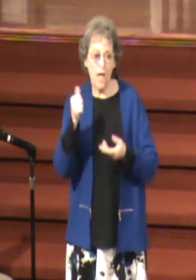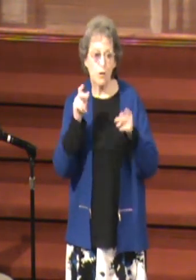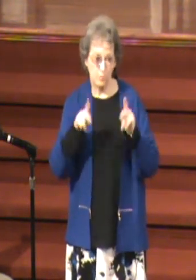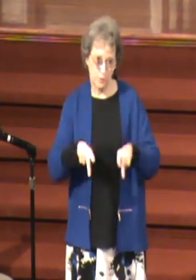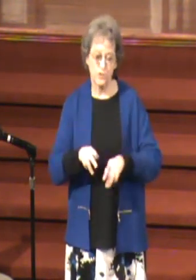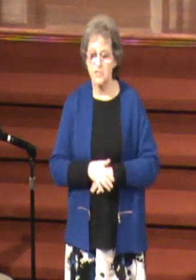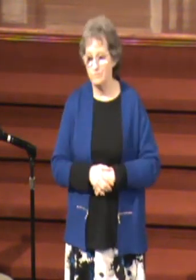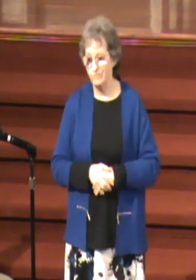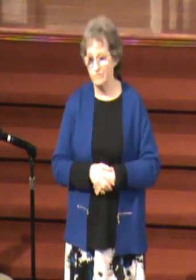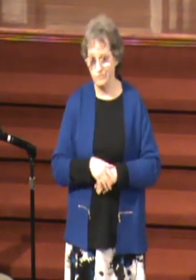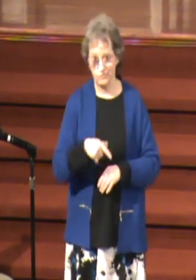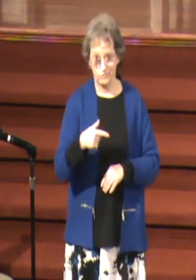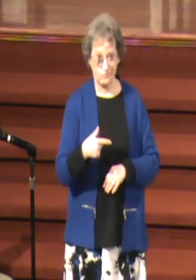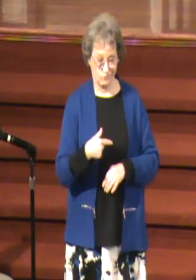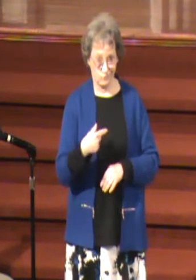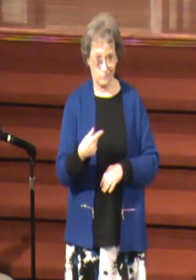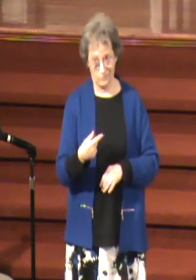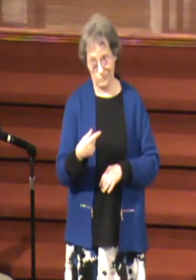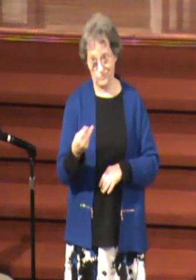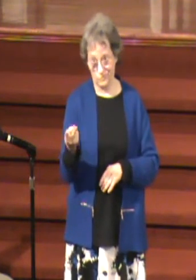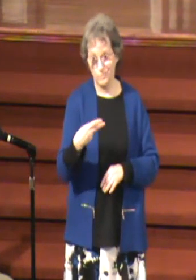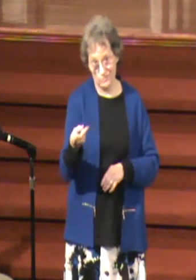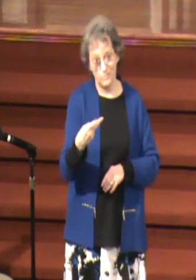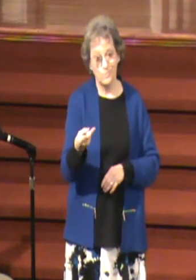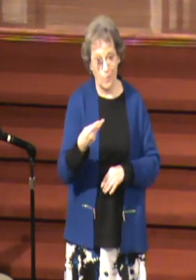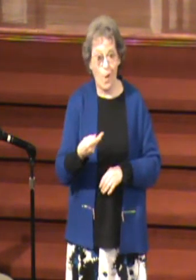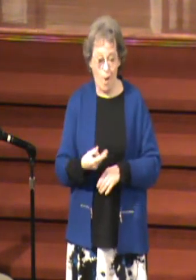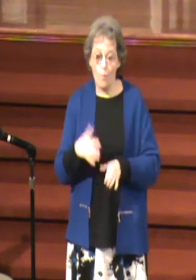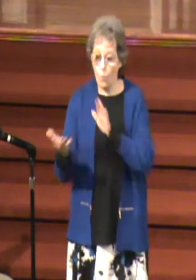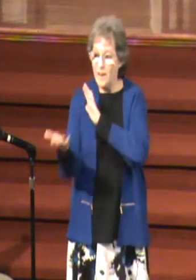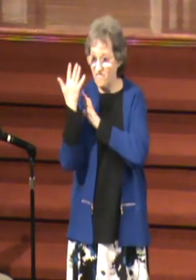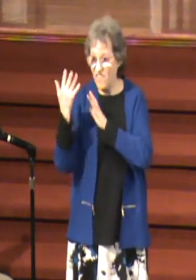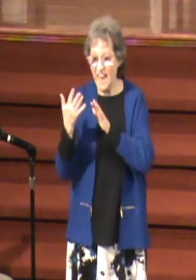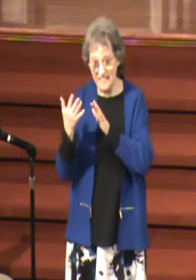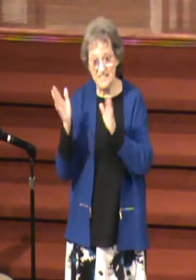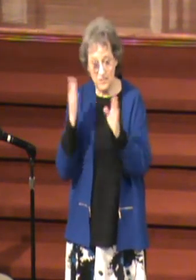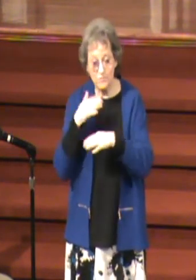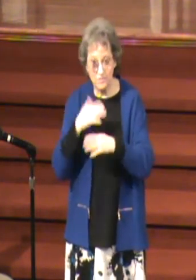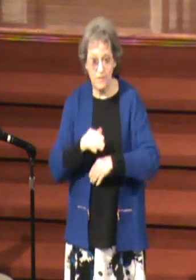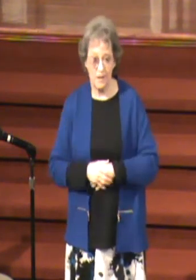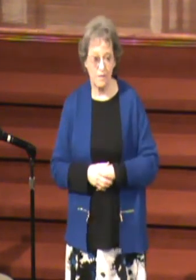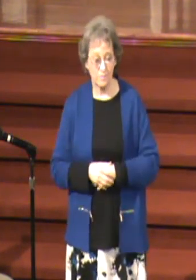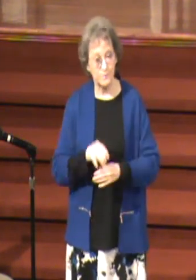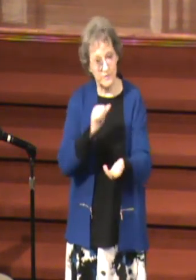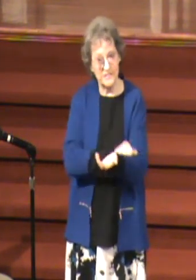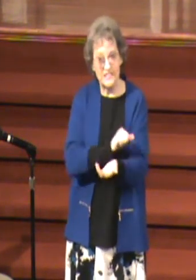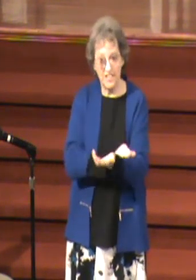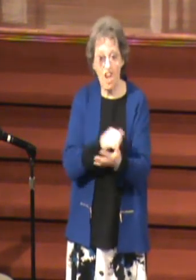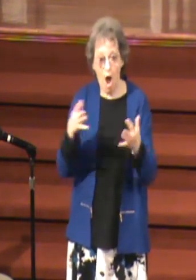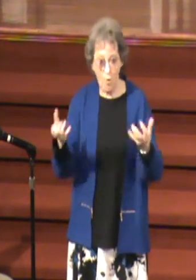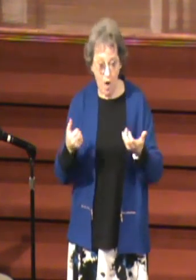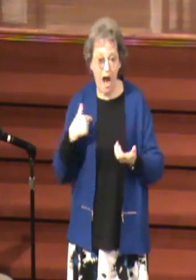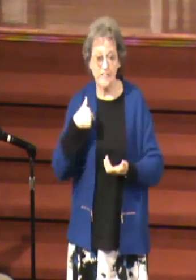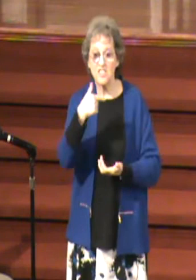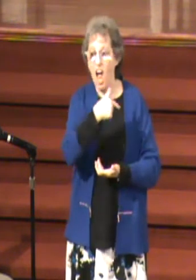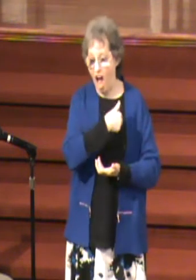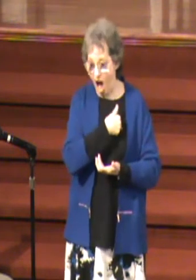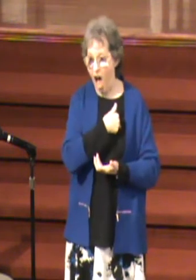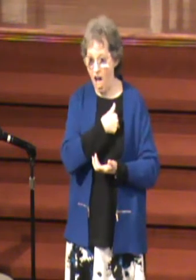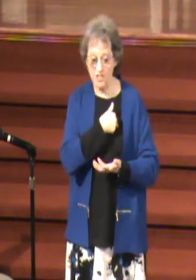You and I, we face trials. And I think Antionette would want us to face our trials heroically